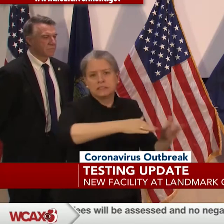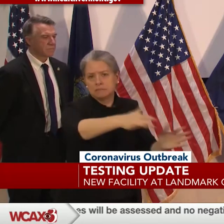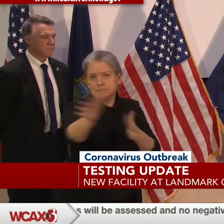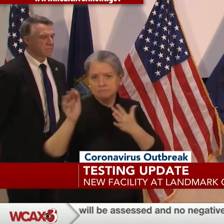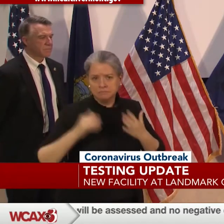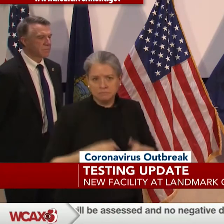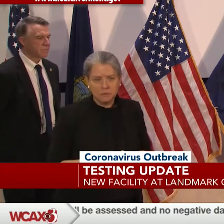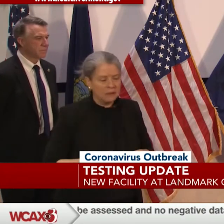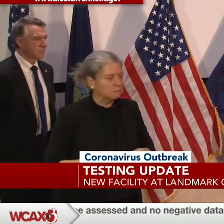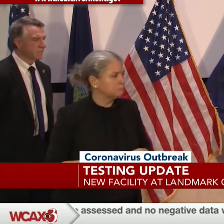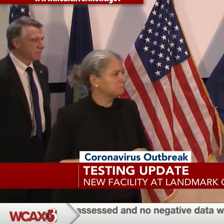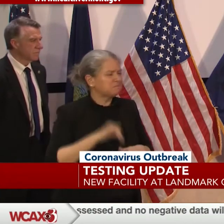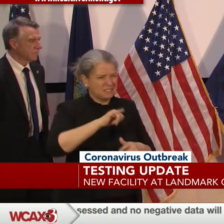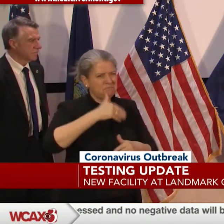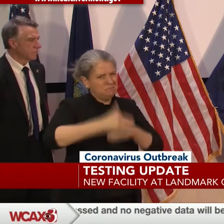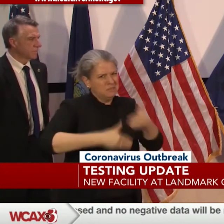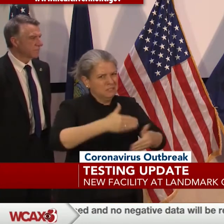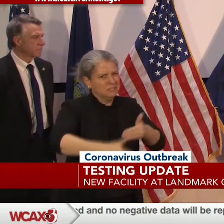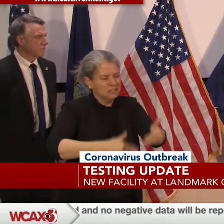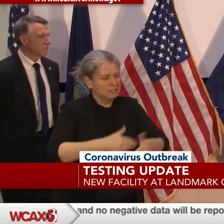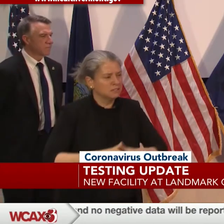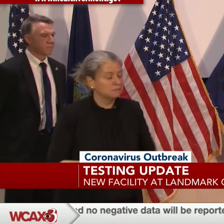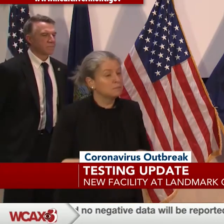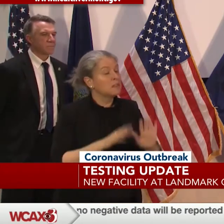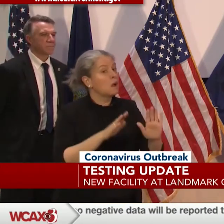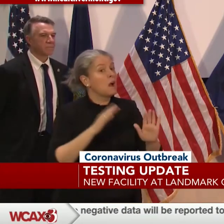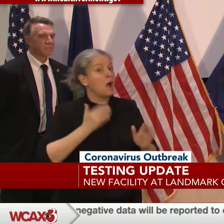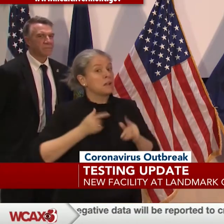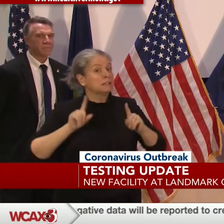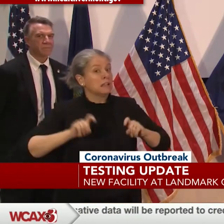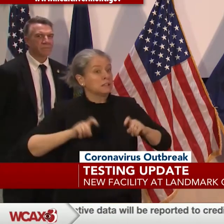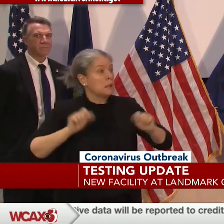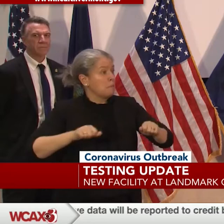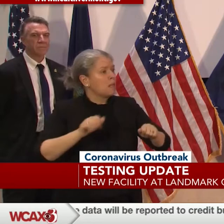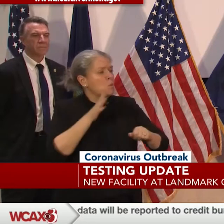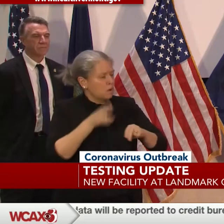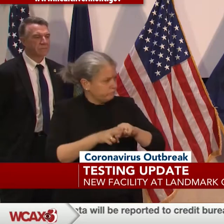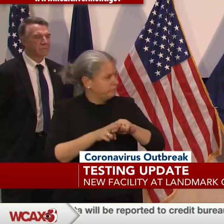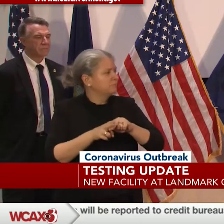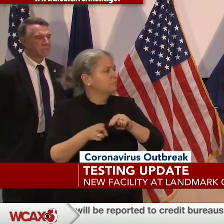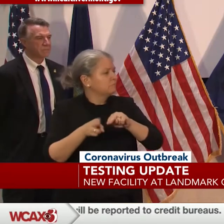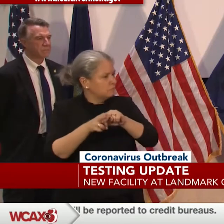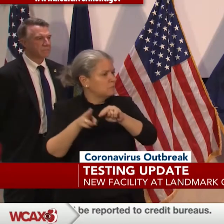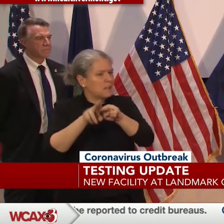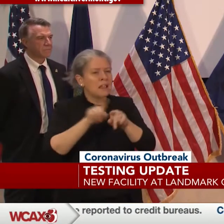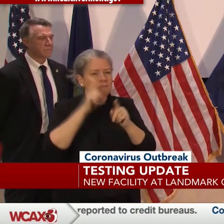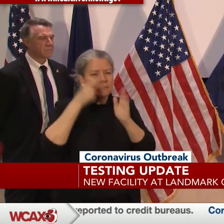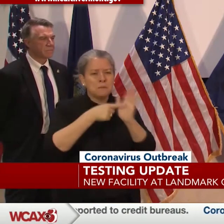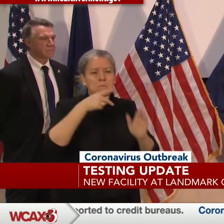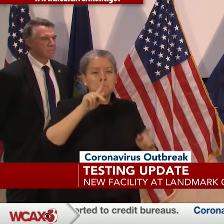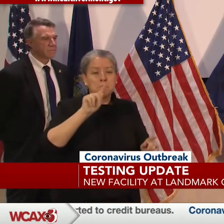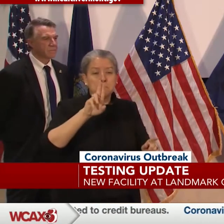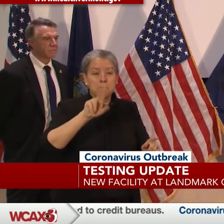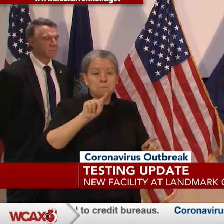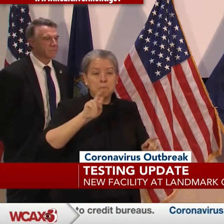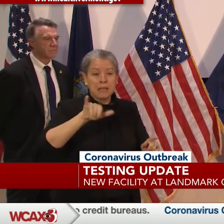Now, as our testing capacity increases, you can expect to see an increase in the number of positive